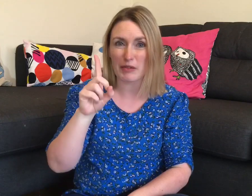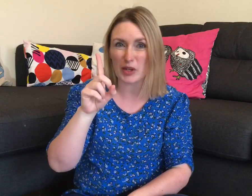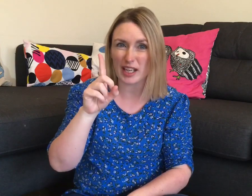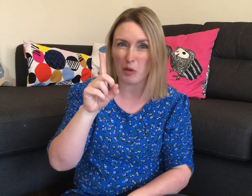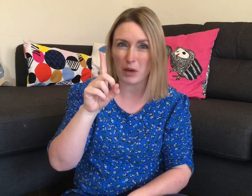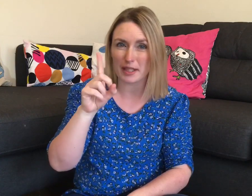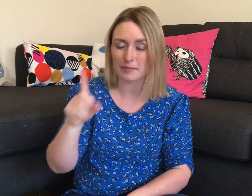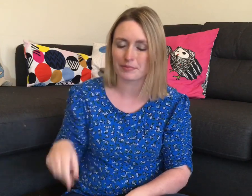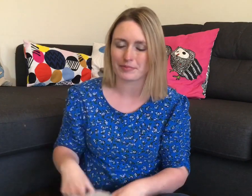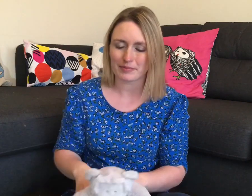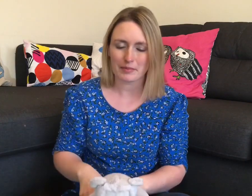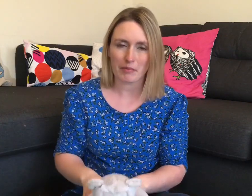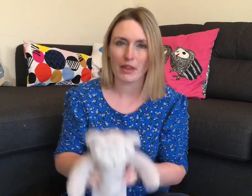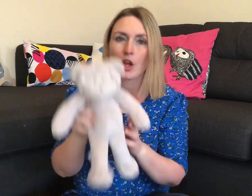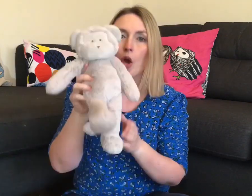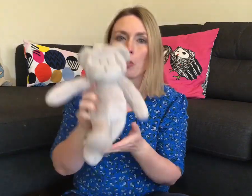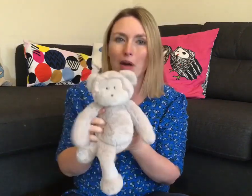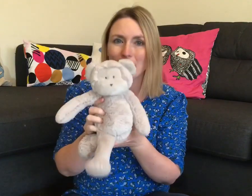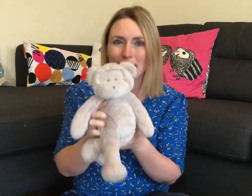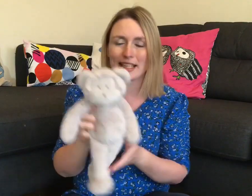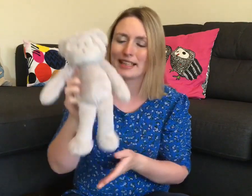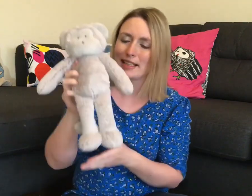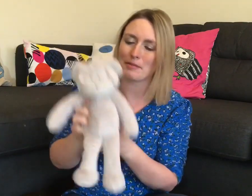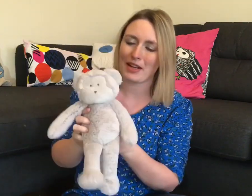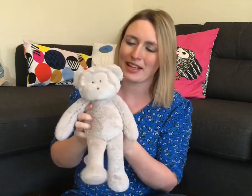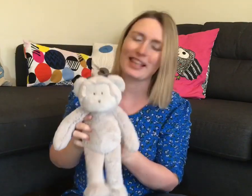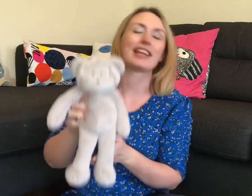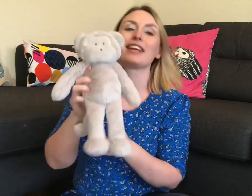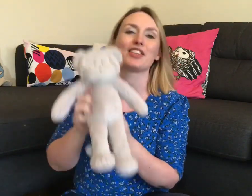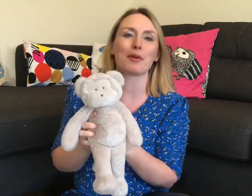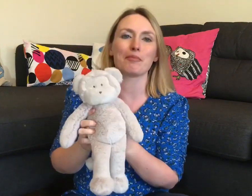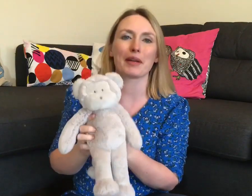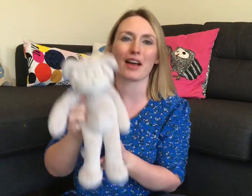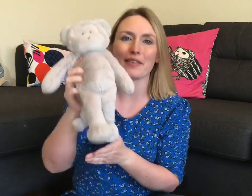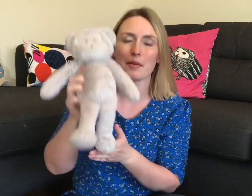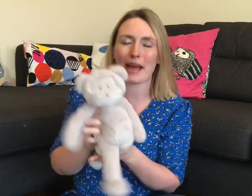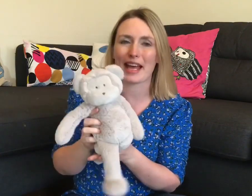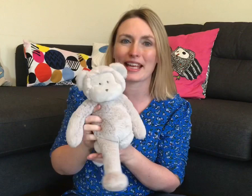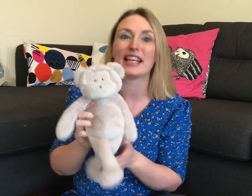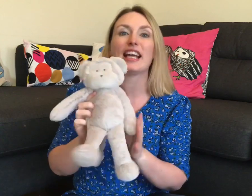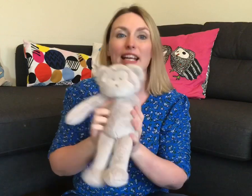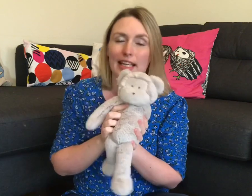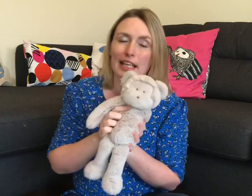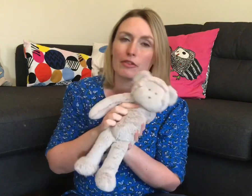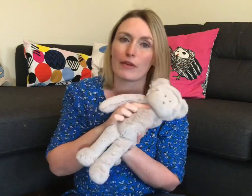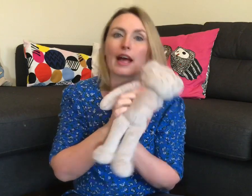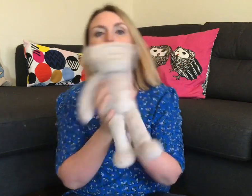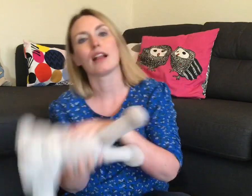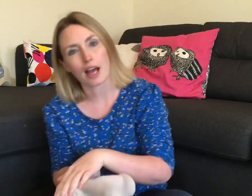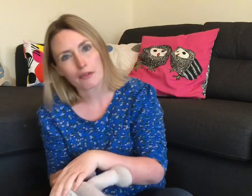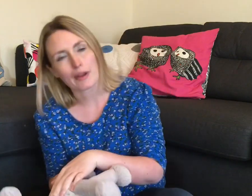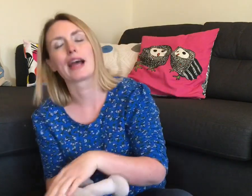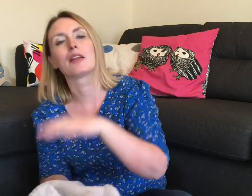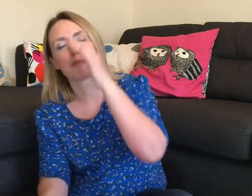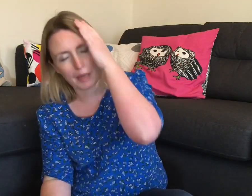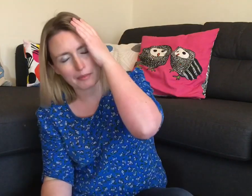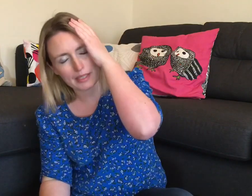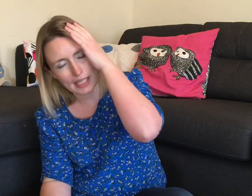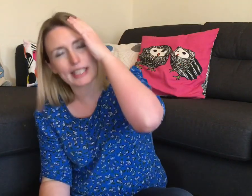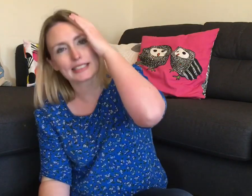little monkey jumping on the bed he fell off and bumped his